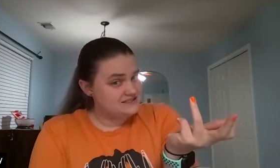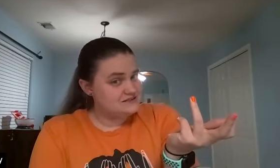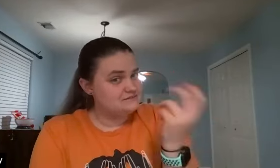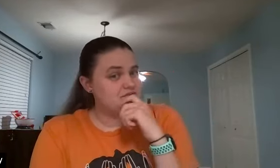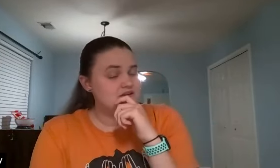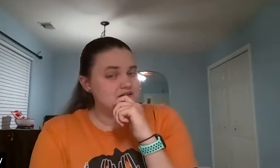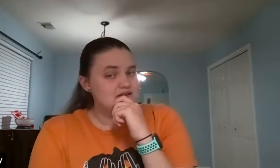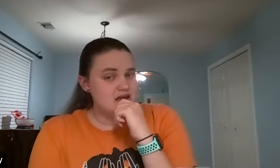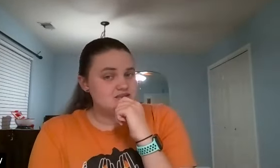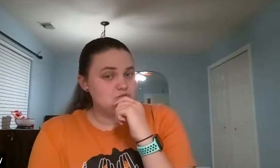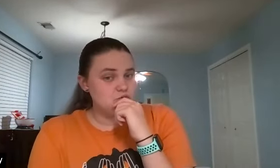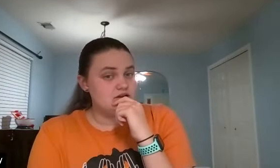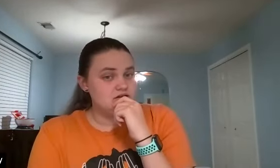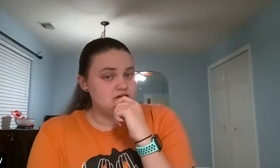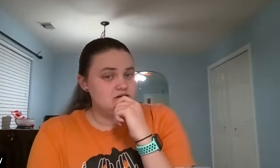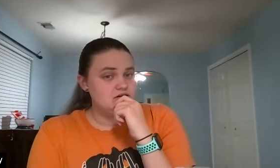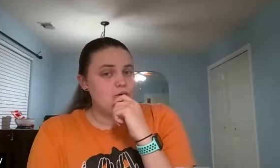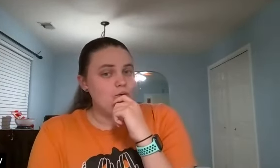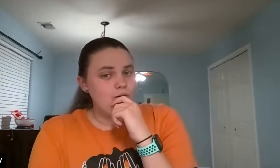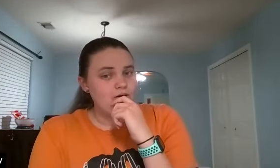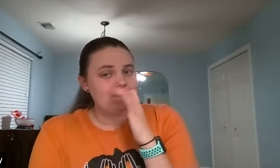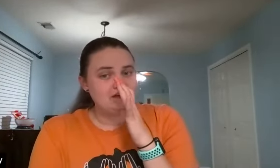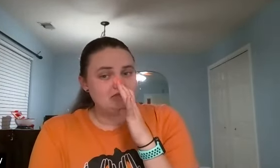past. That's one. Or if,